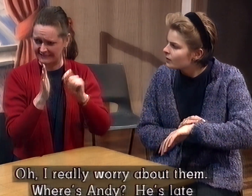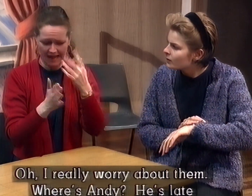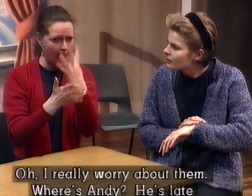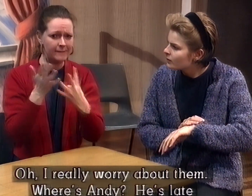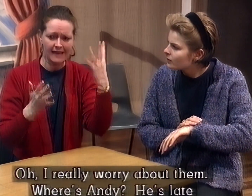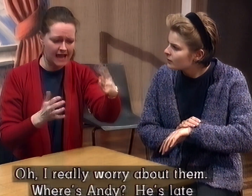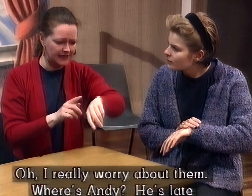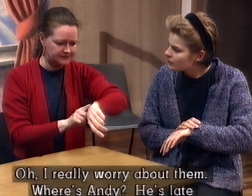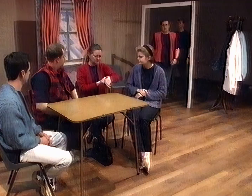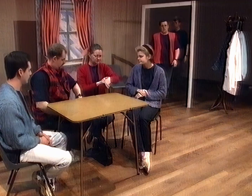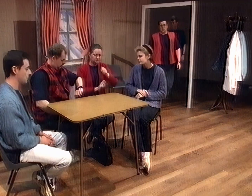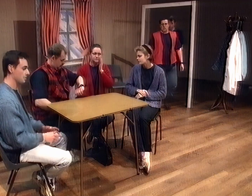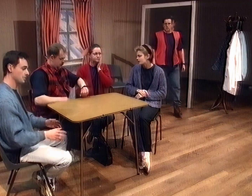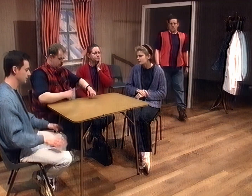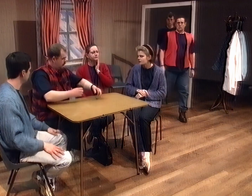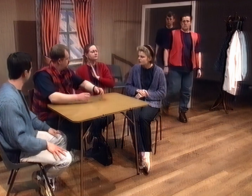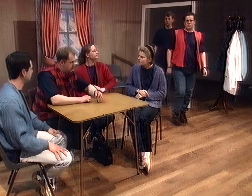He's late. It's 9:30.